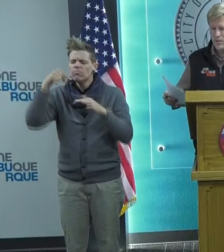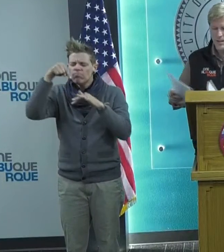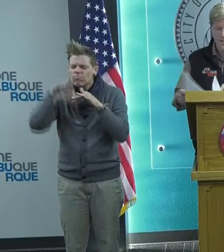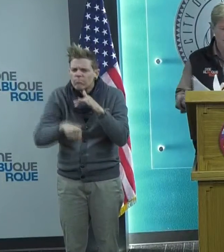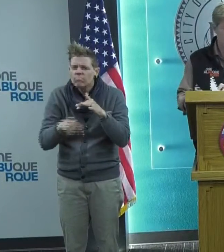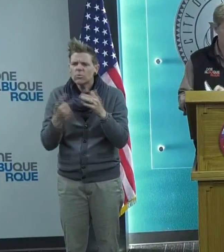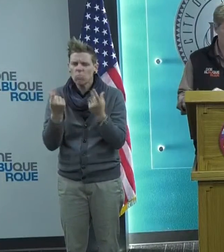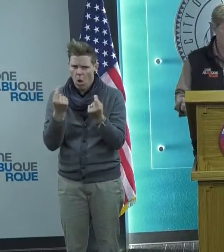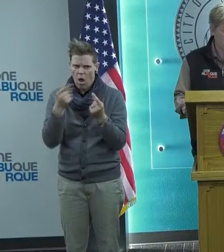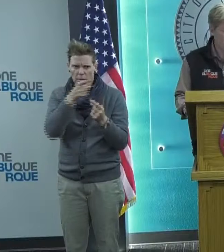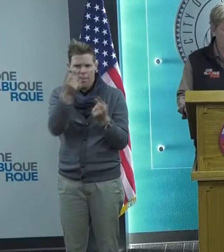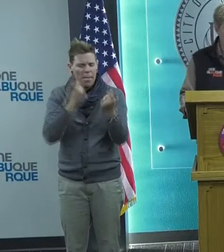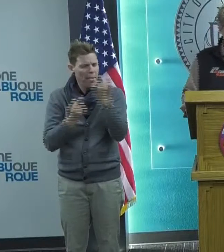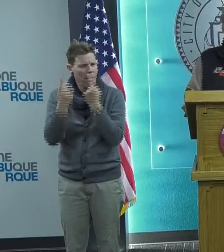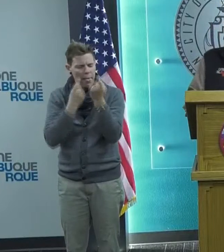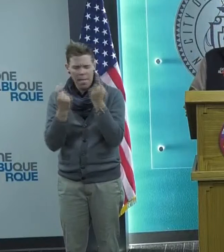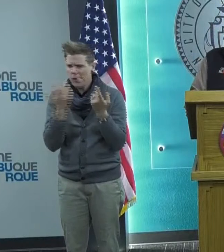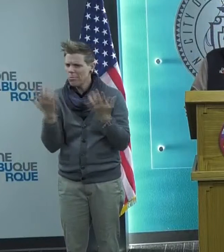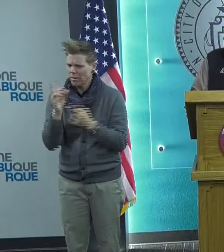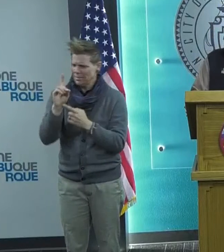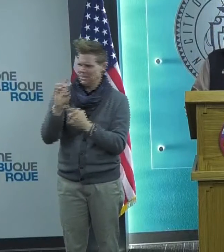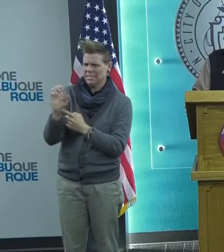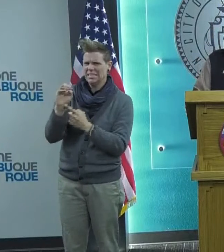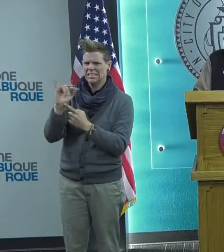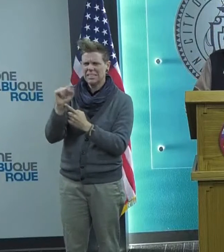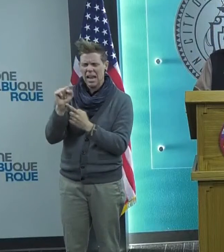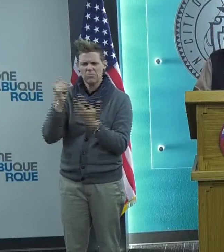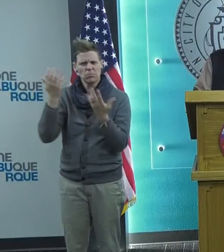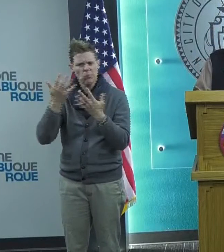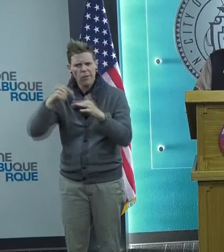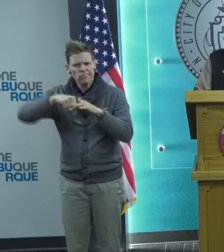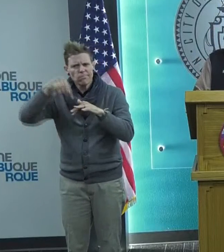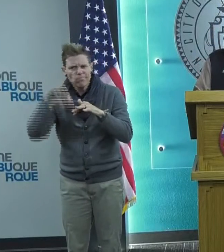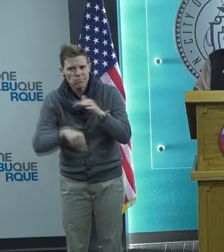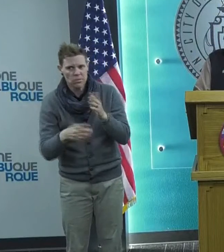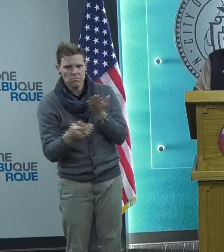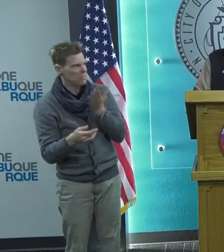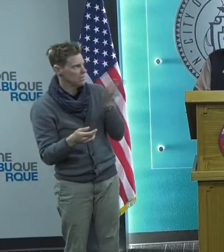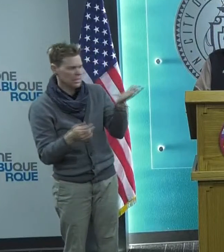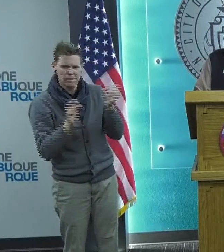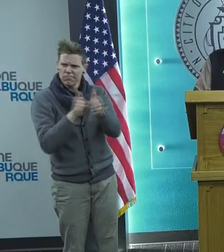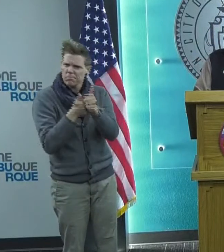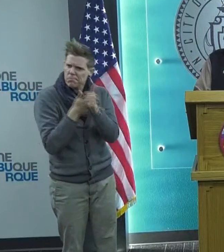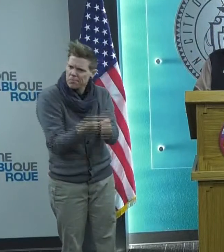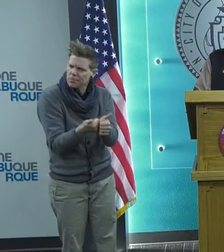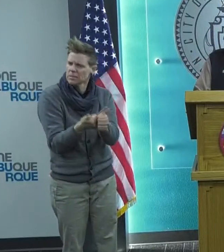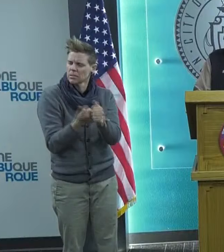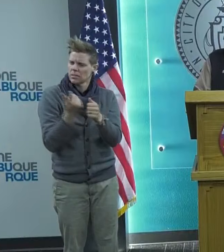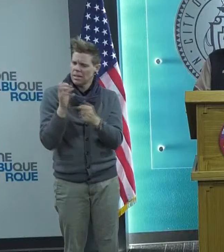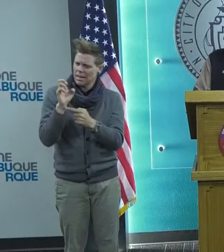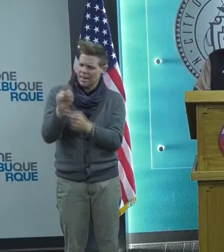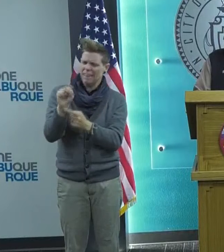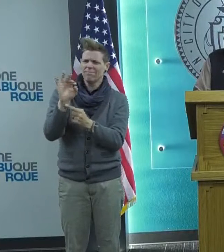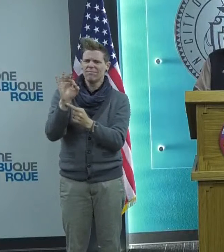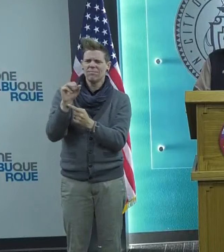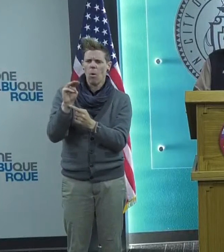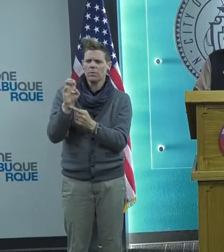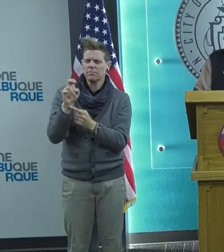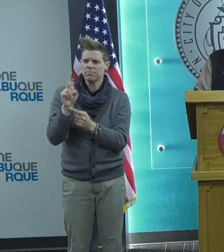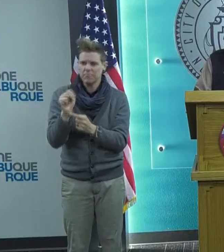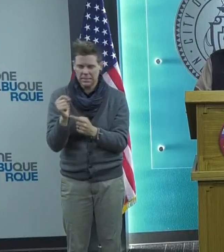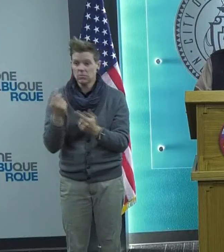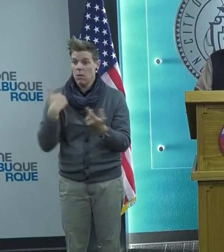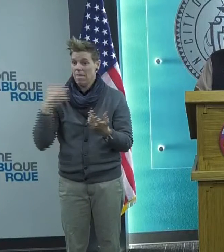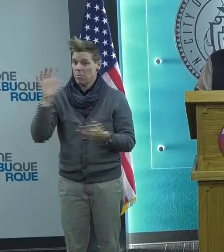share a few of these here with you now about this range of compliance interactions. We had